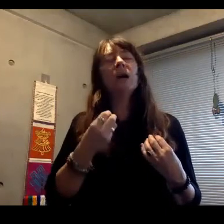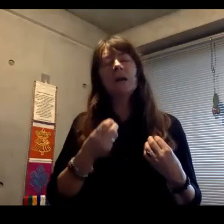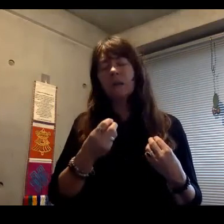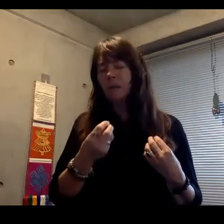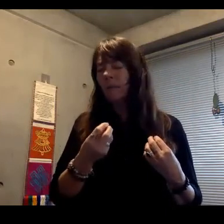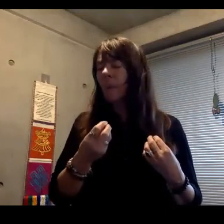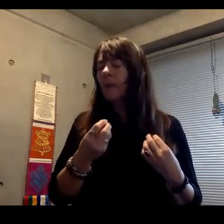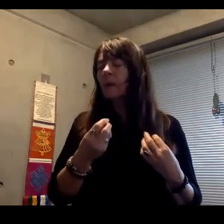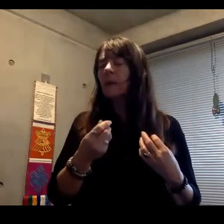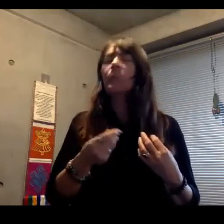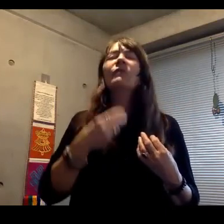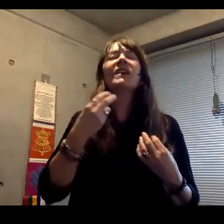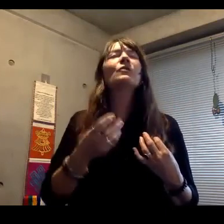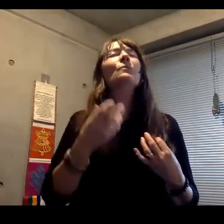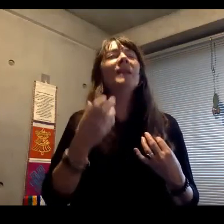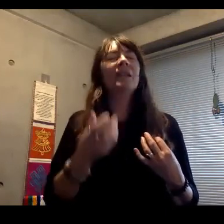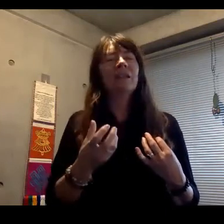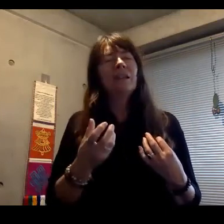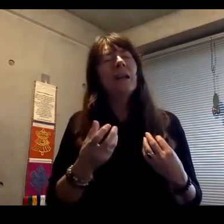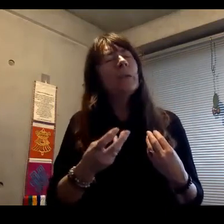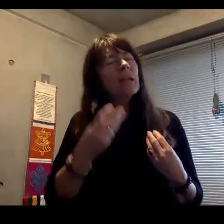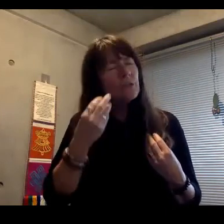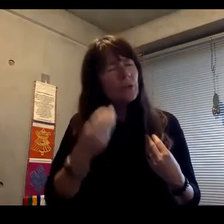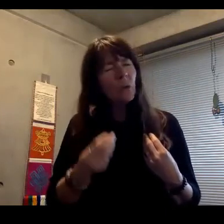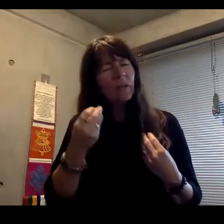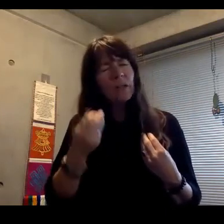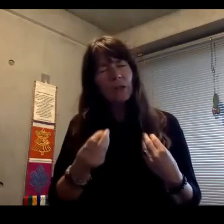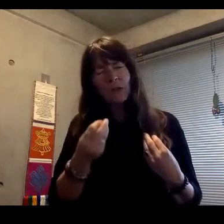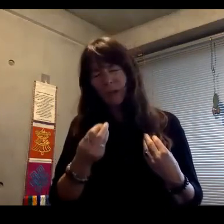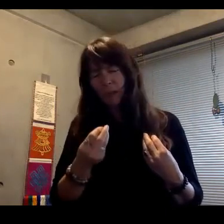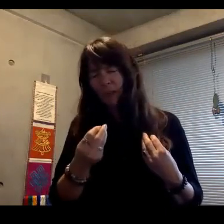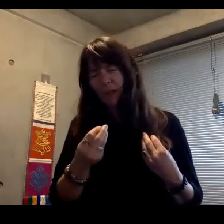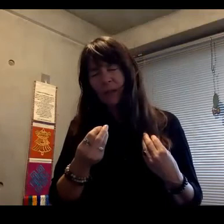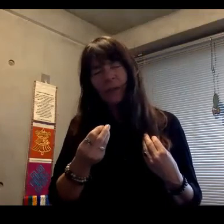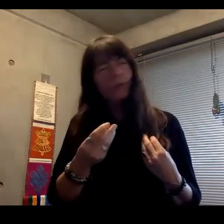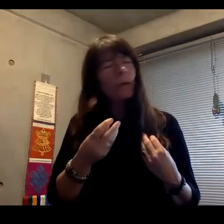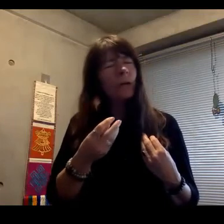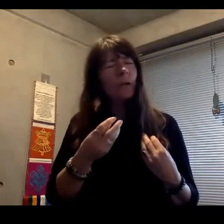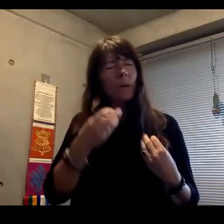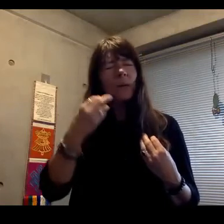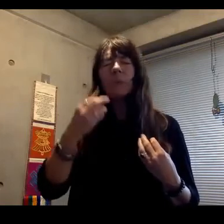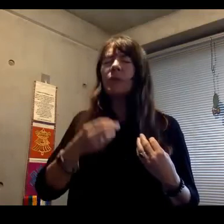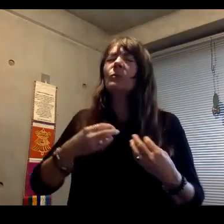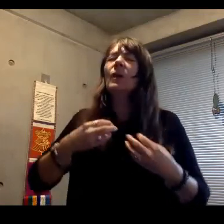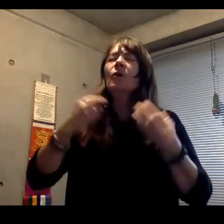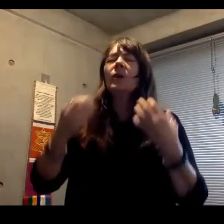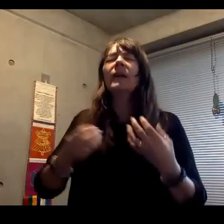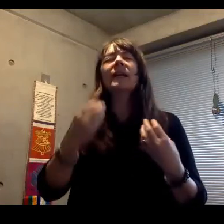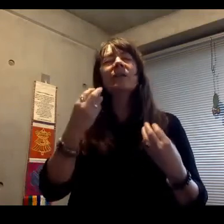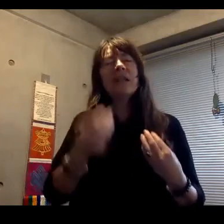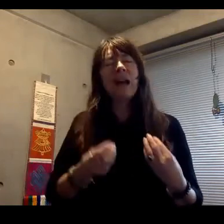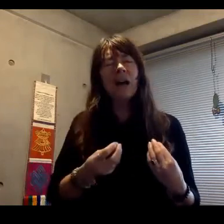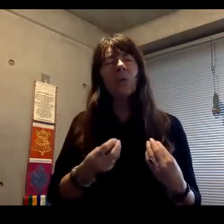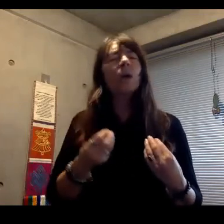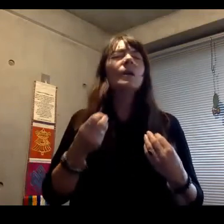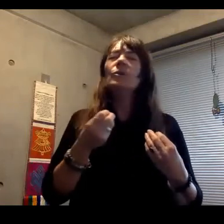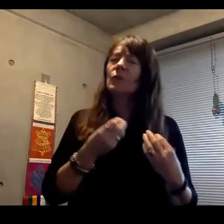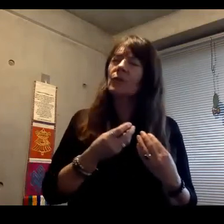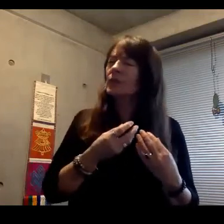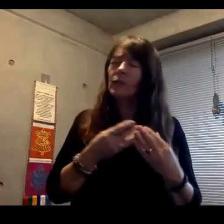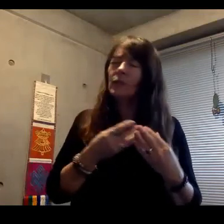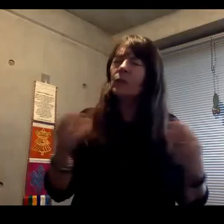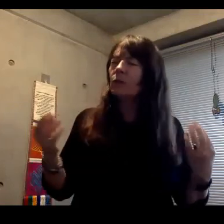you profess to be, because you are eternal. So you are perhaps what you look like now.